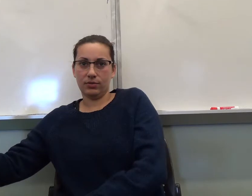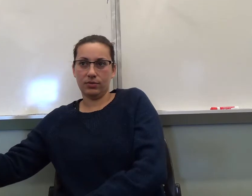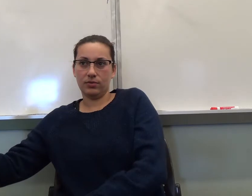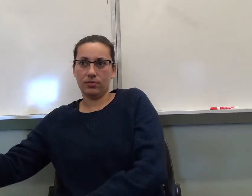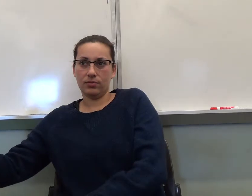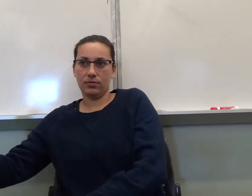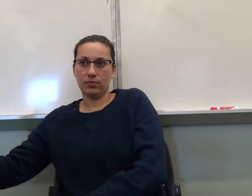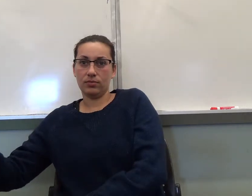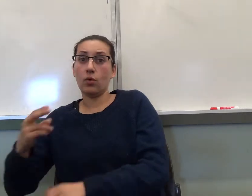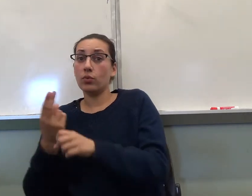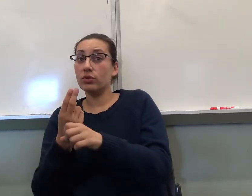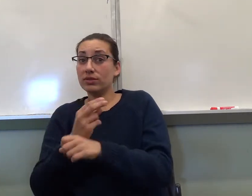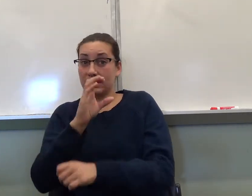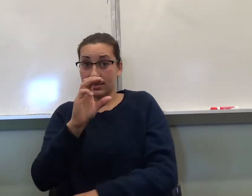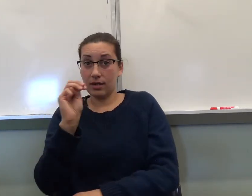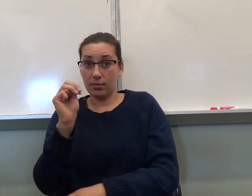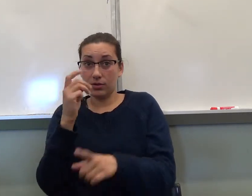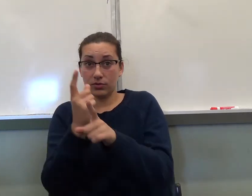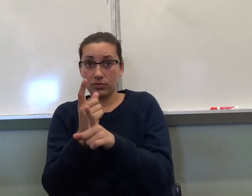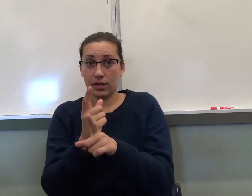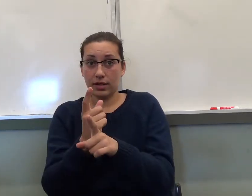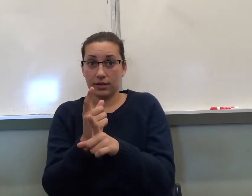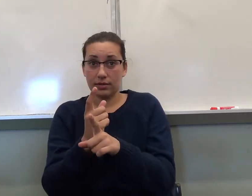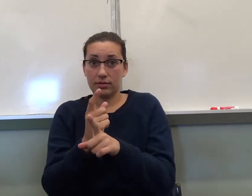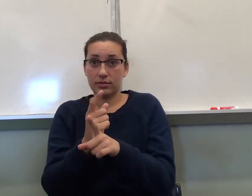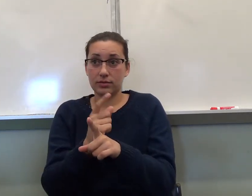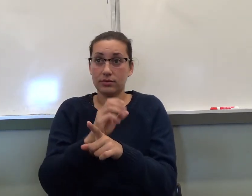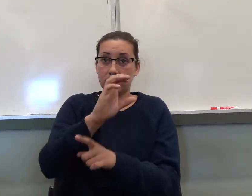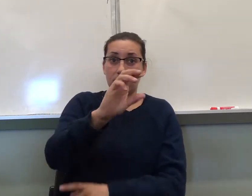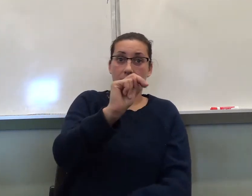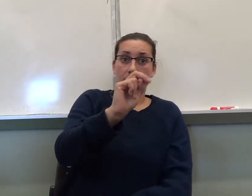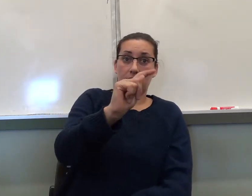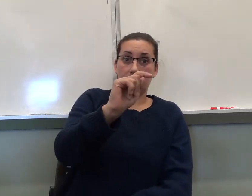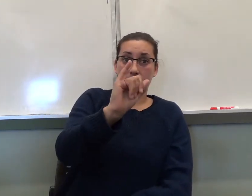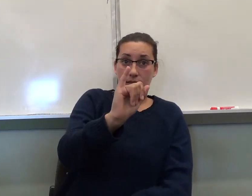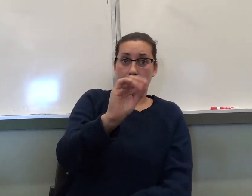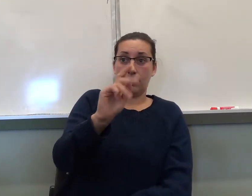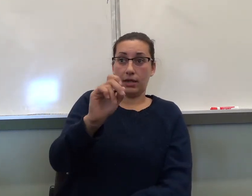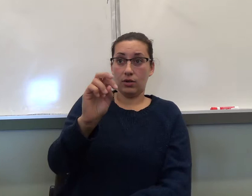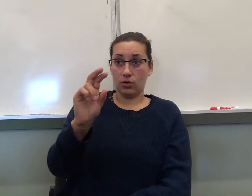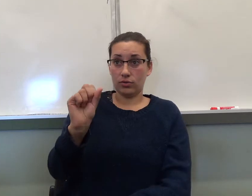centimeters here, huh? Okay.